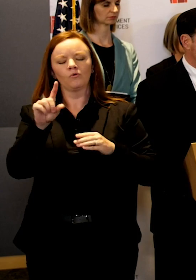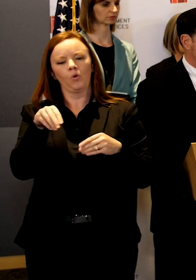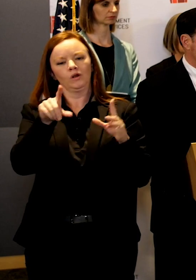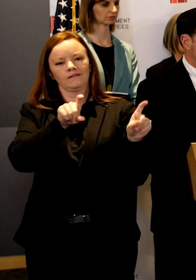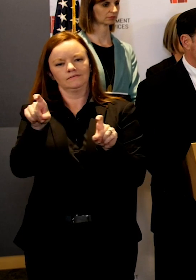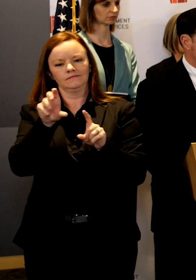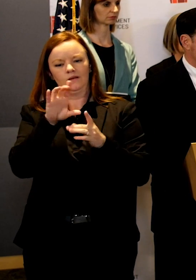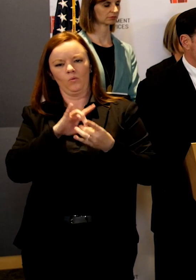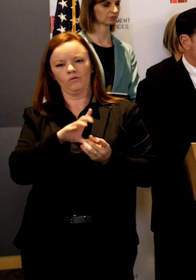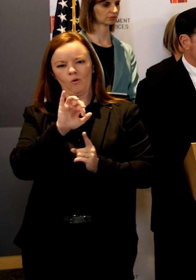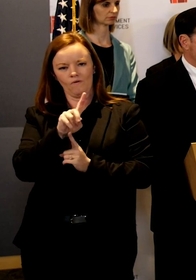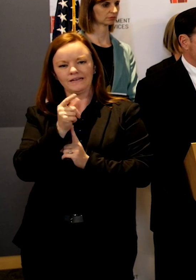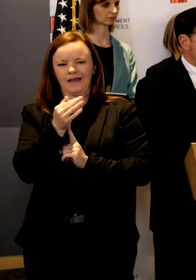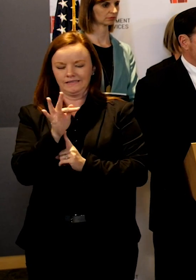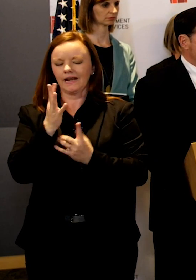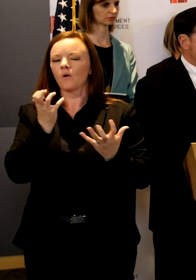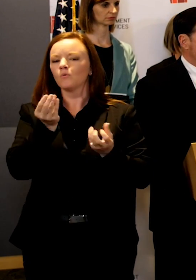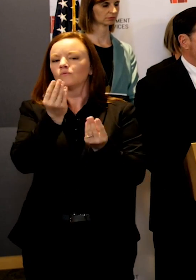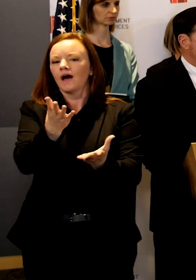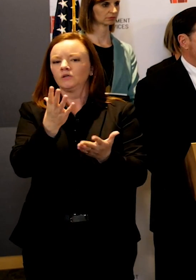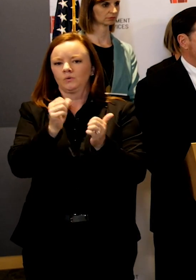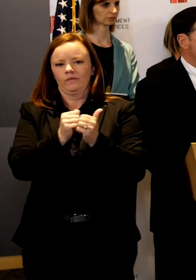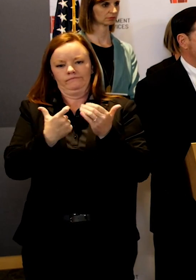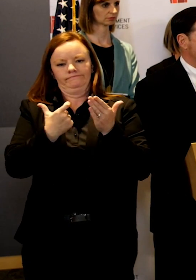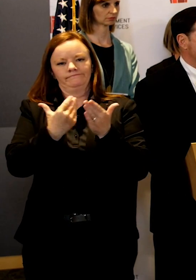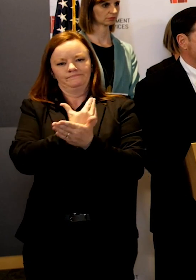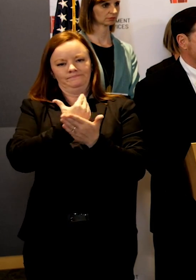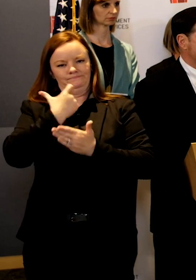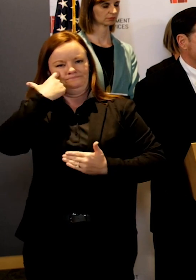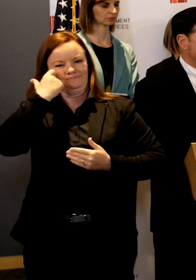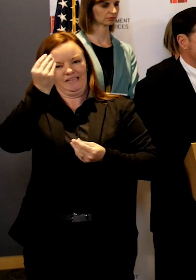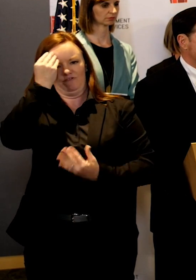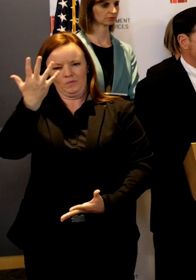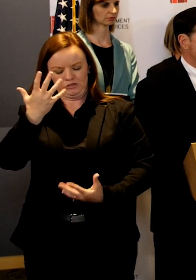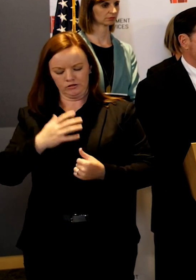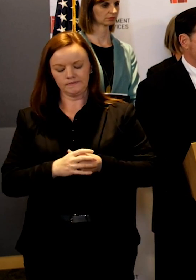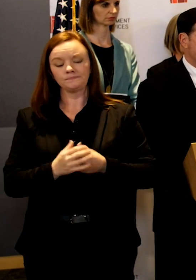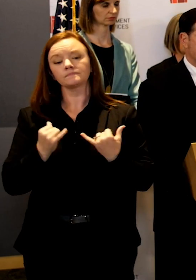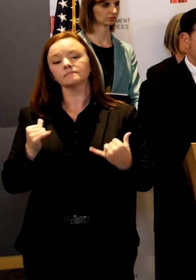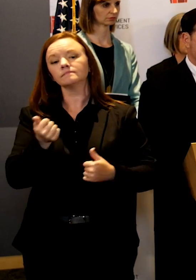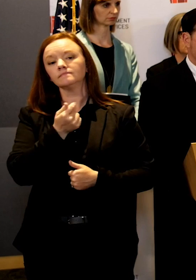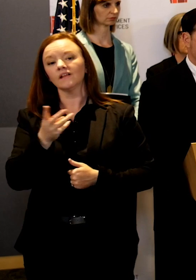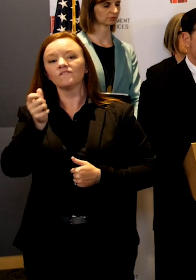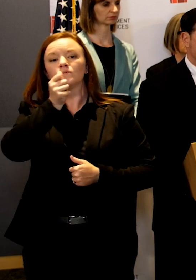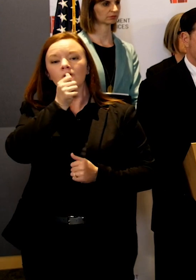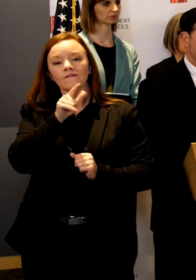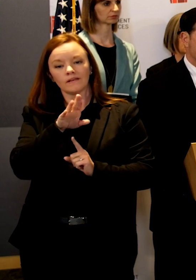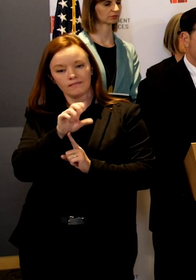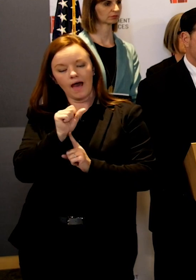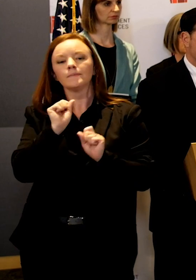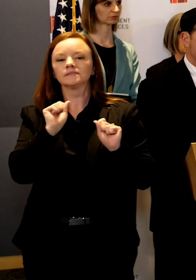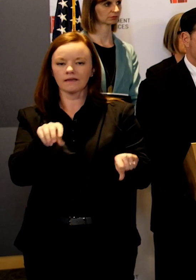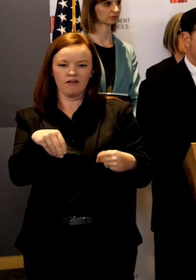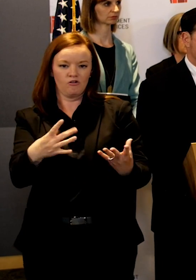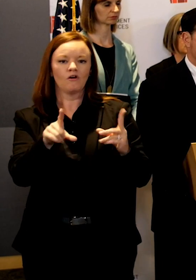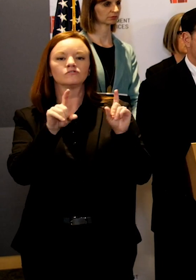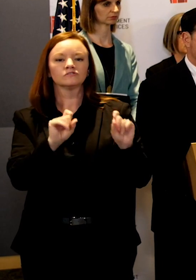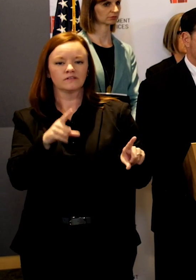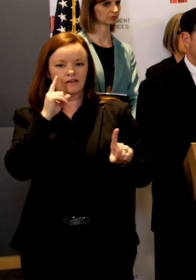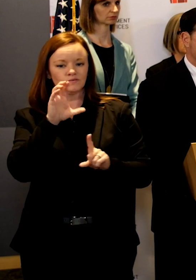latest information about testing in Arizona. There are now several private laboratories that can test for